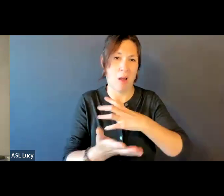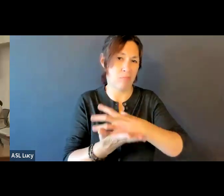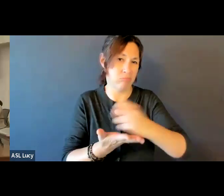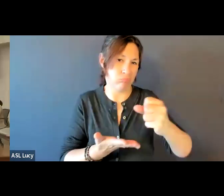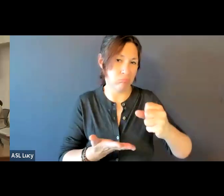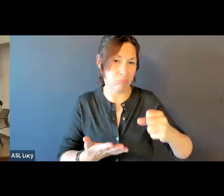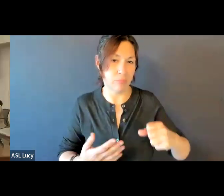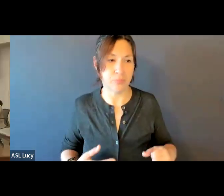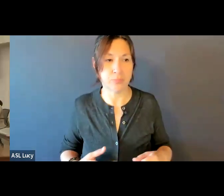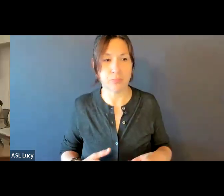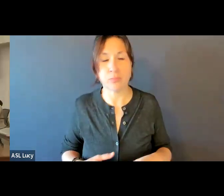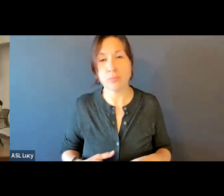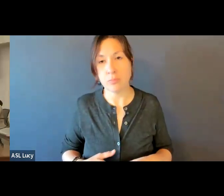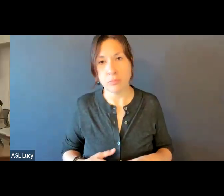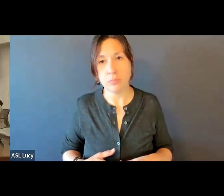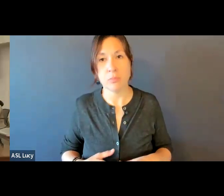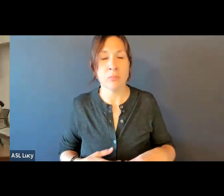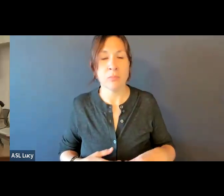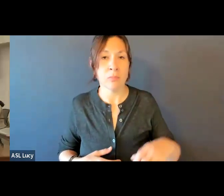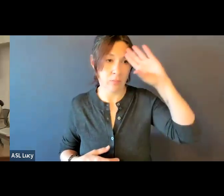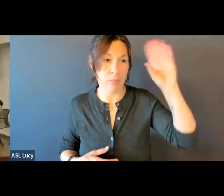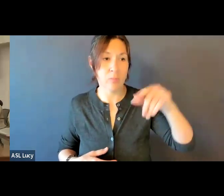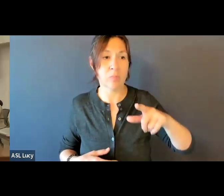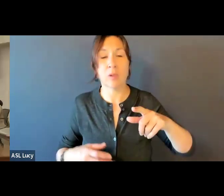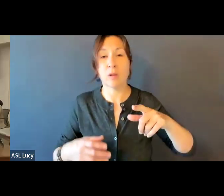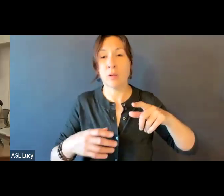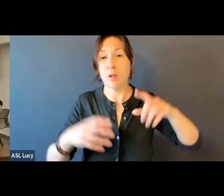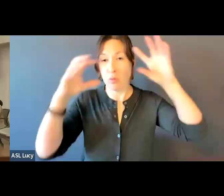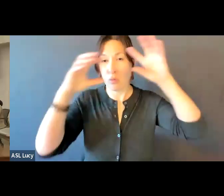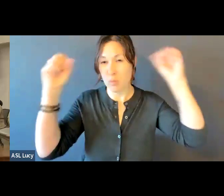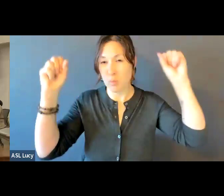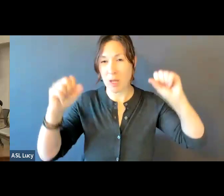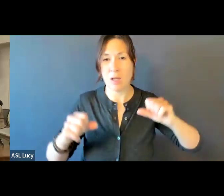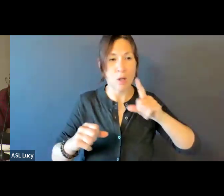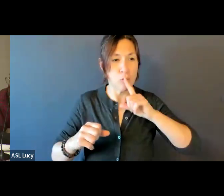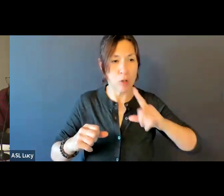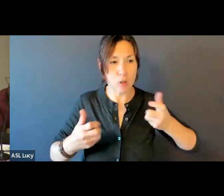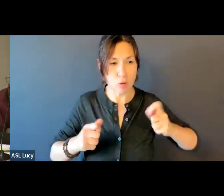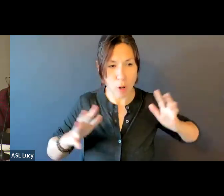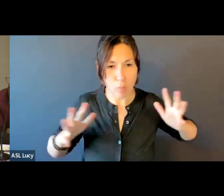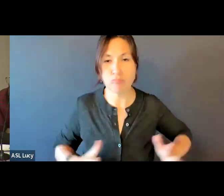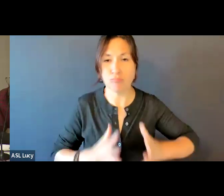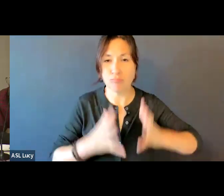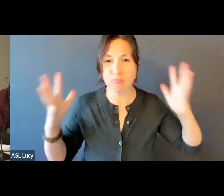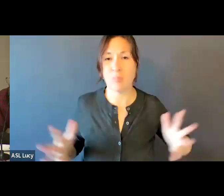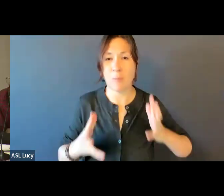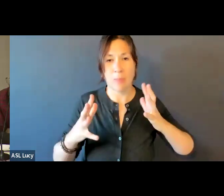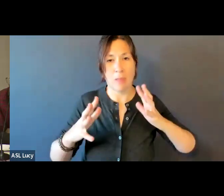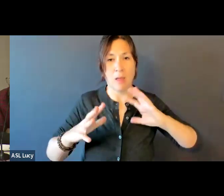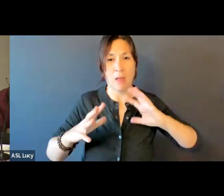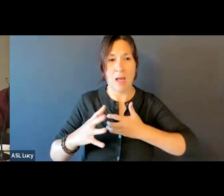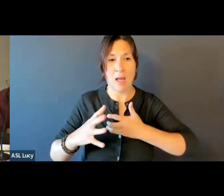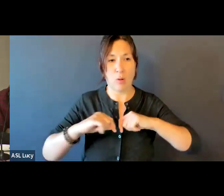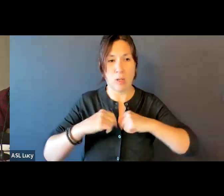add, the superintendent has been pushing us as a team to really look at some of the things that you talked about, which is